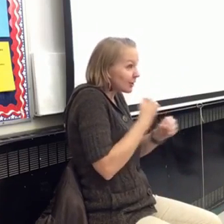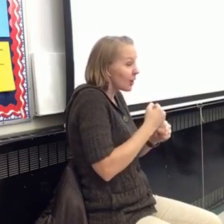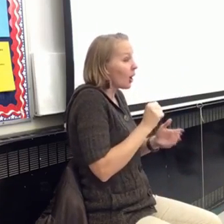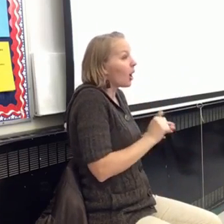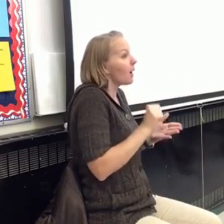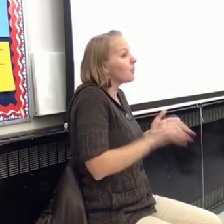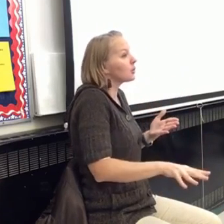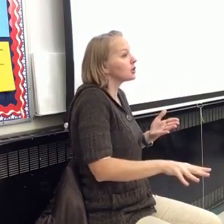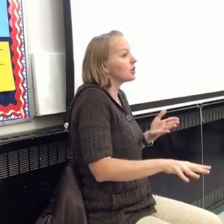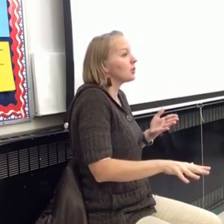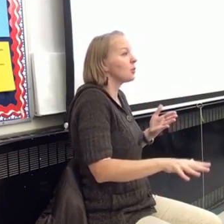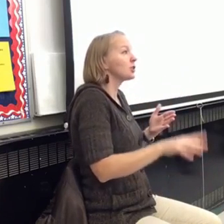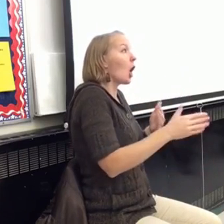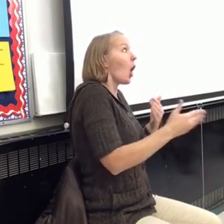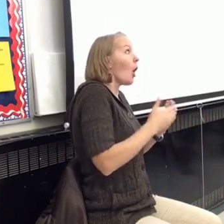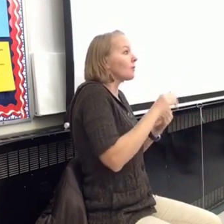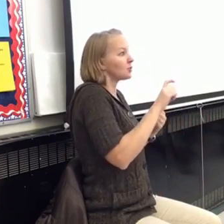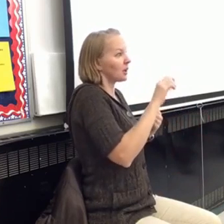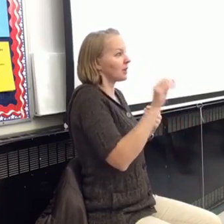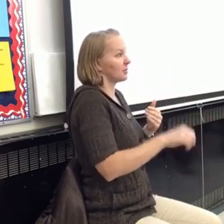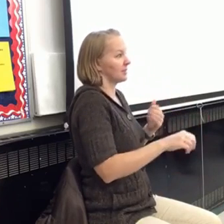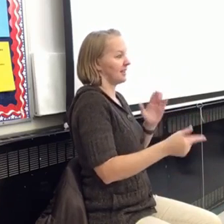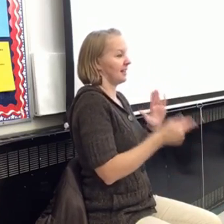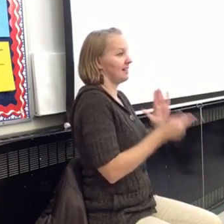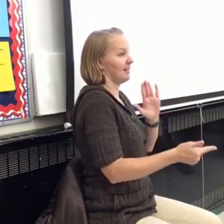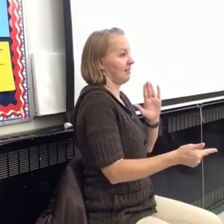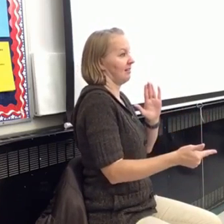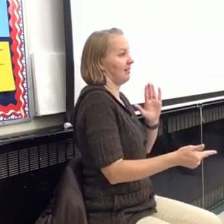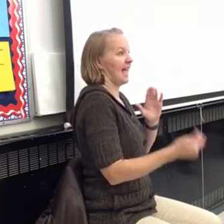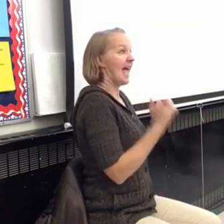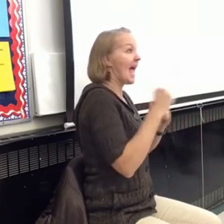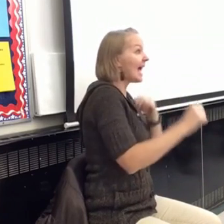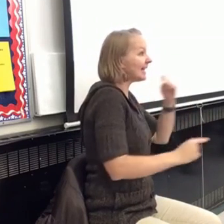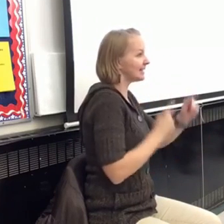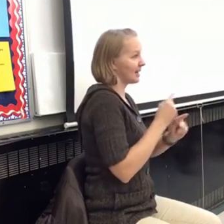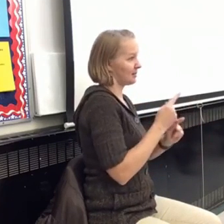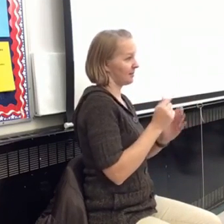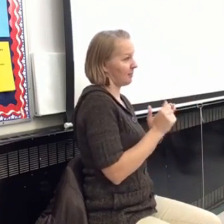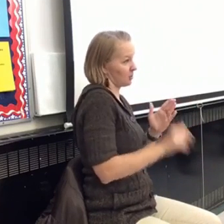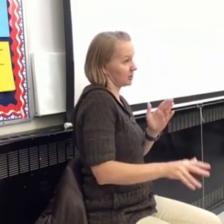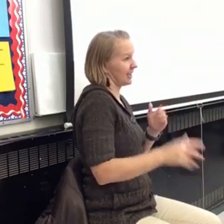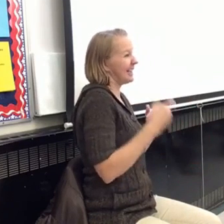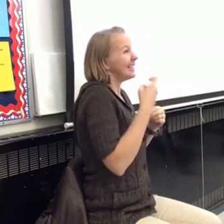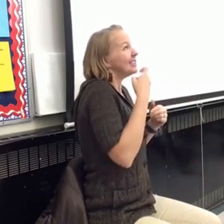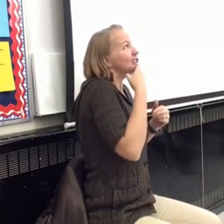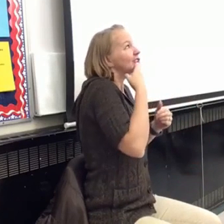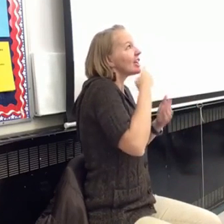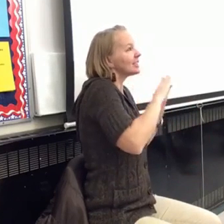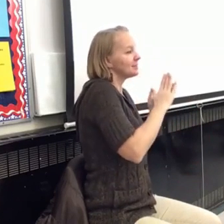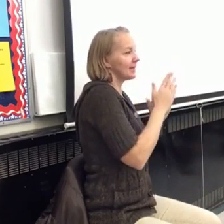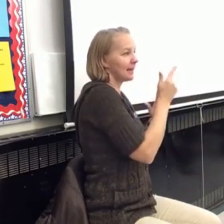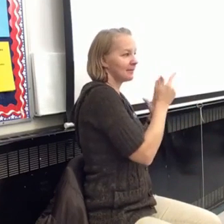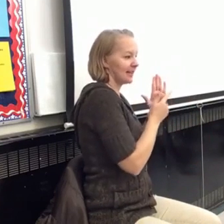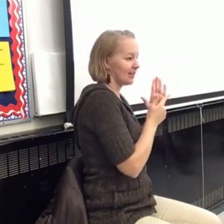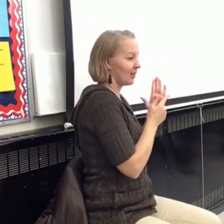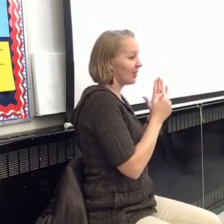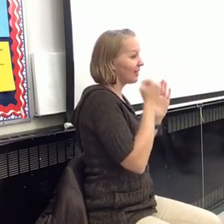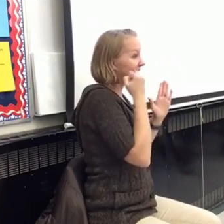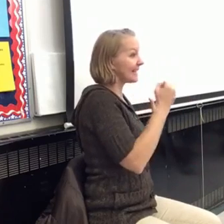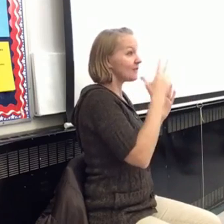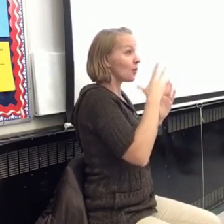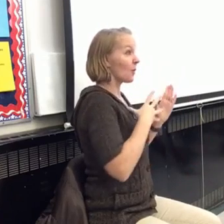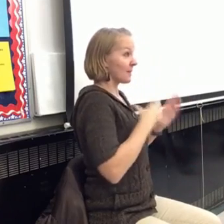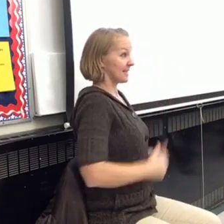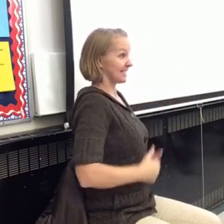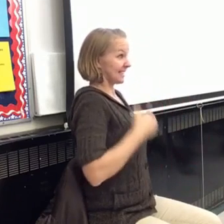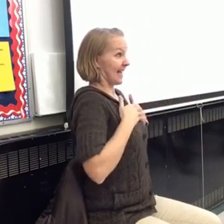almost 100% illegal. Any form of abortion whatsoever. They just barely made it legal that in terms of if a woman's